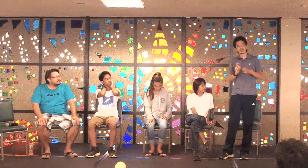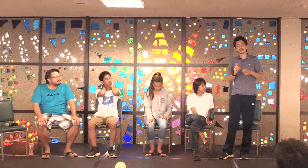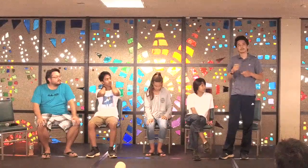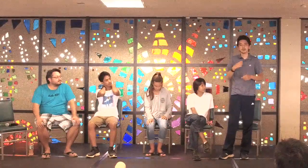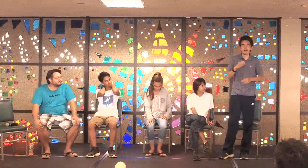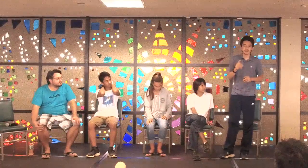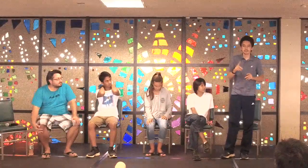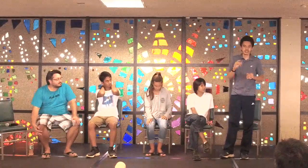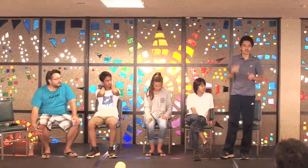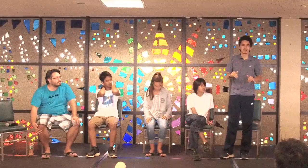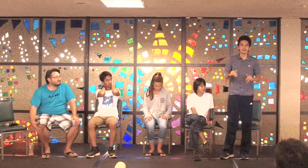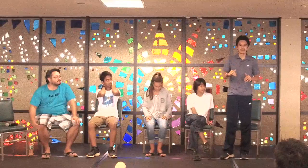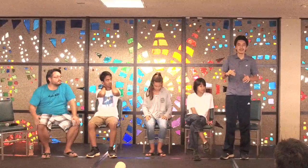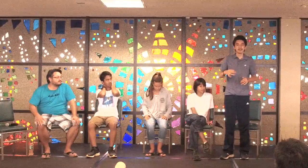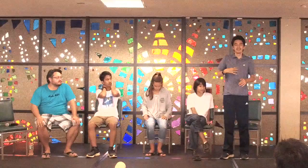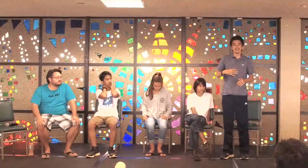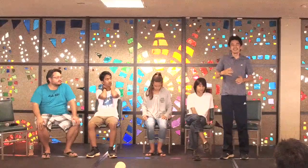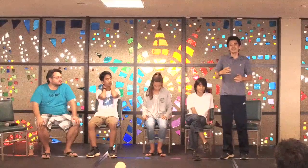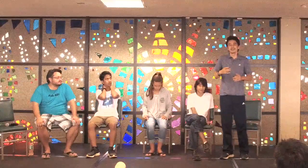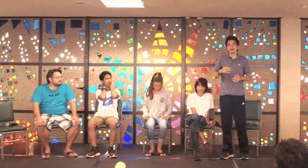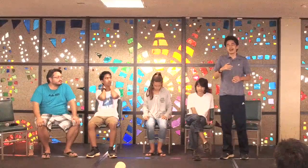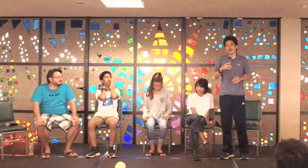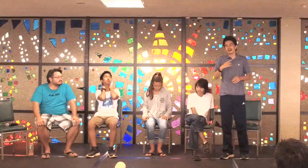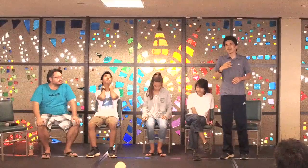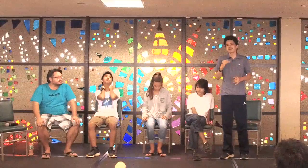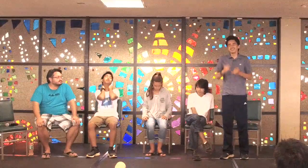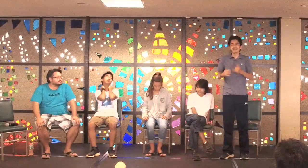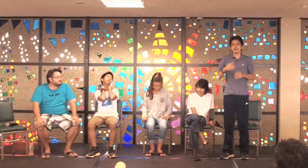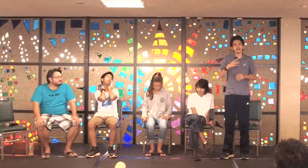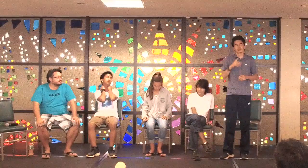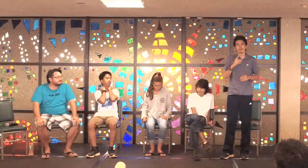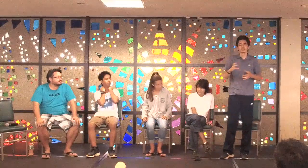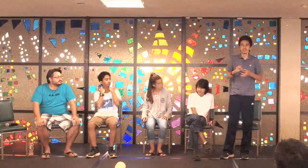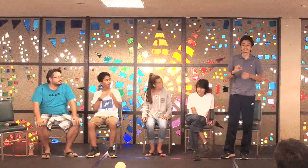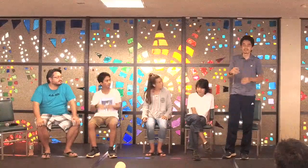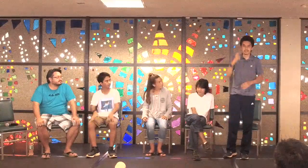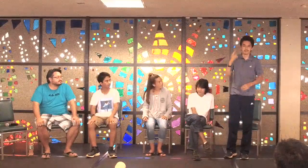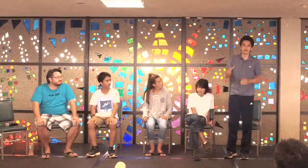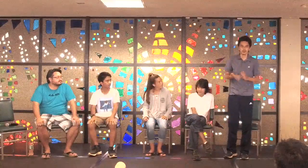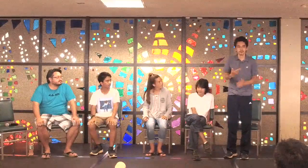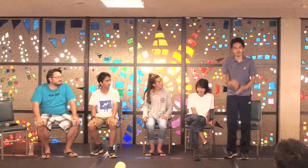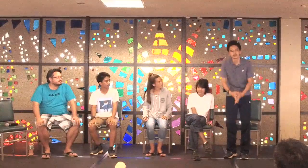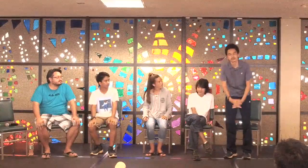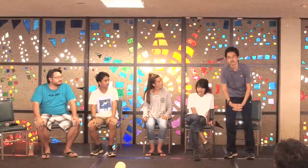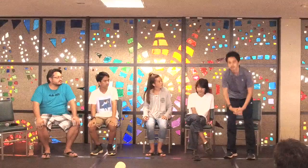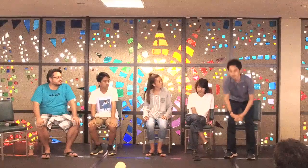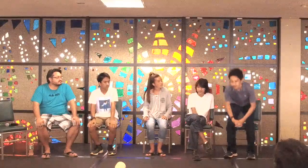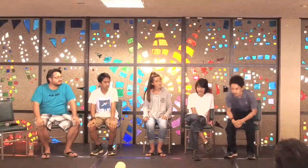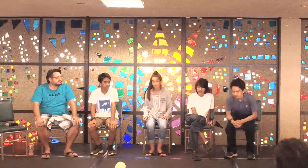roots really come from. I originated from that. And I, in the end, I'm really connected to the deaf world.